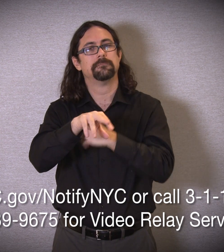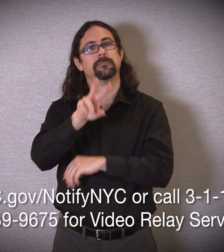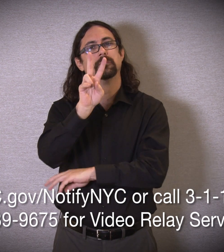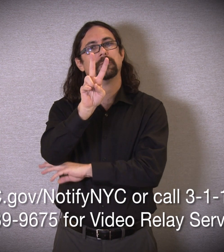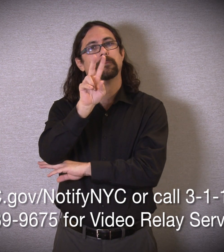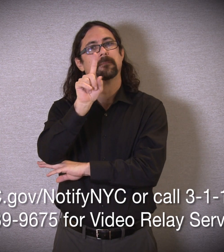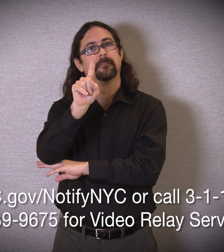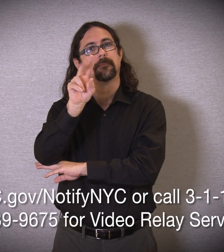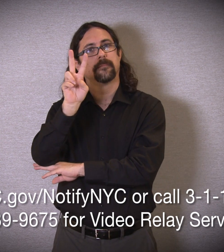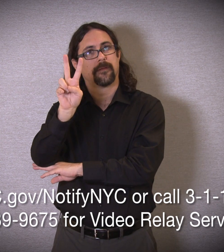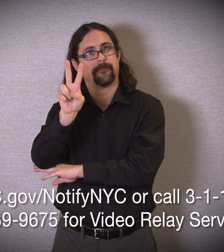dial